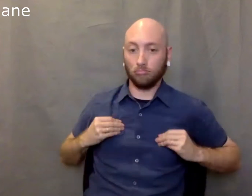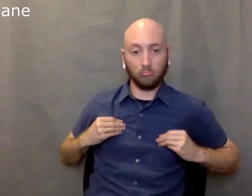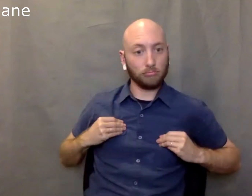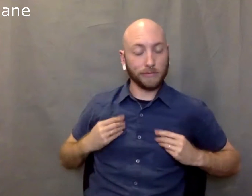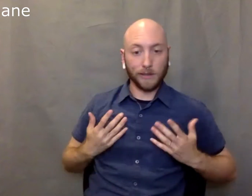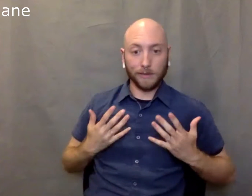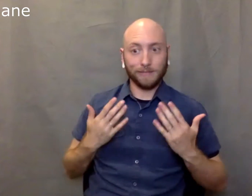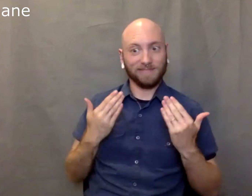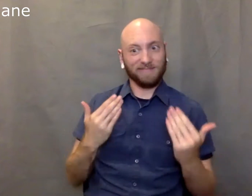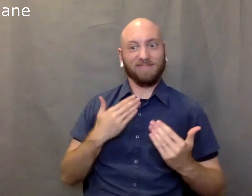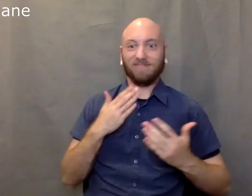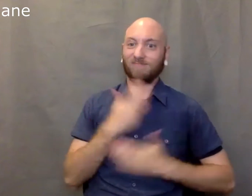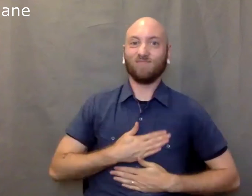great time. It really kept me sober.